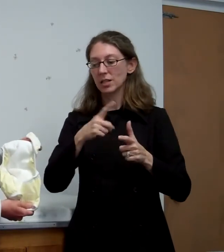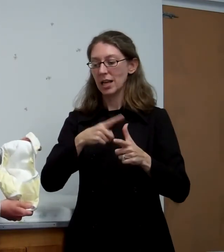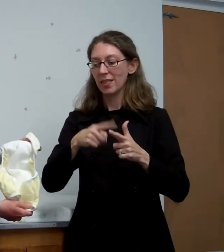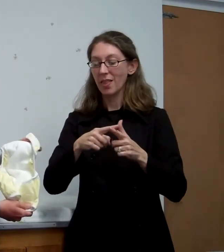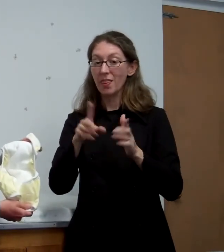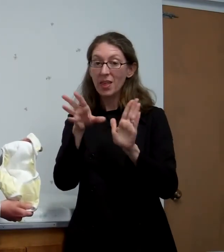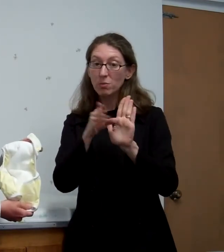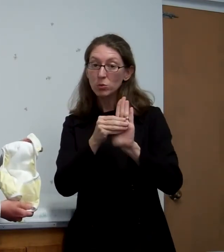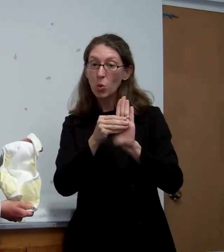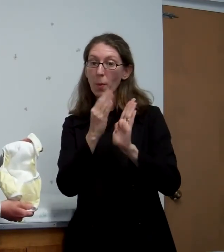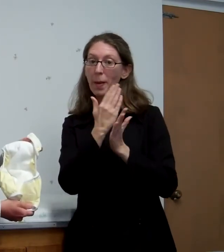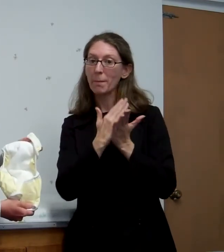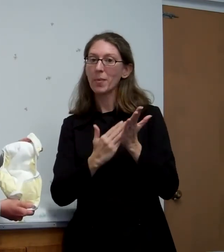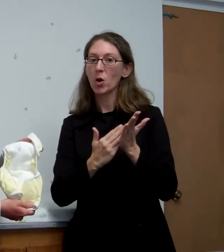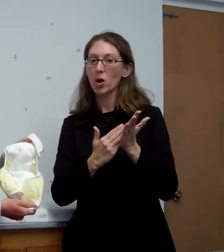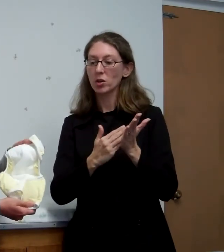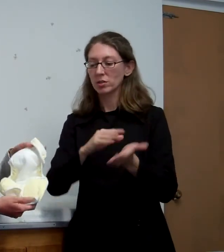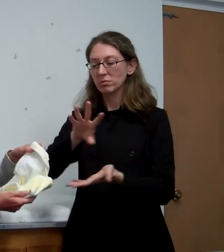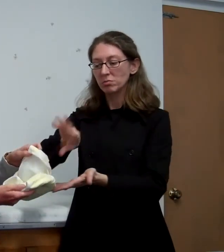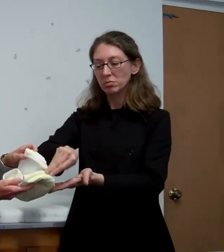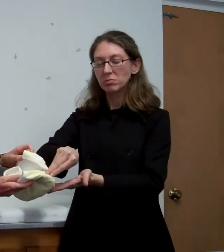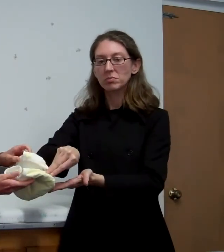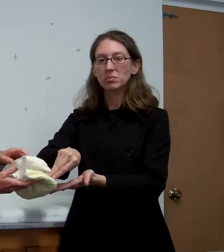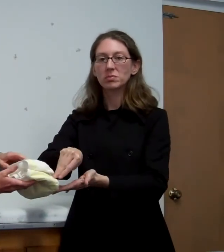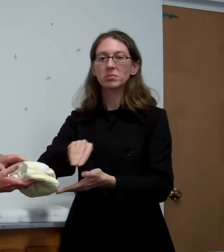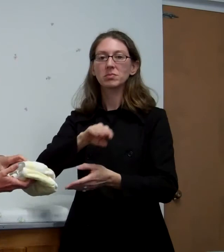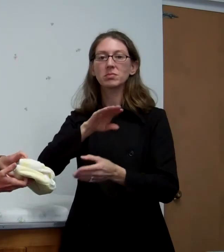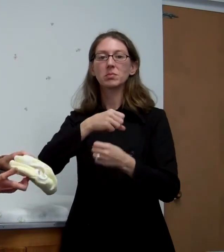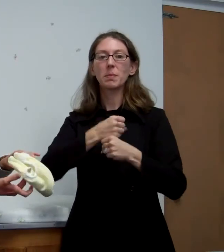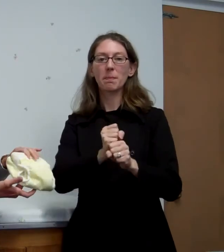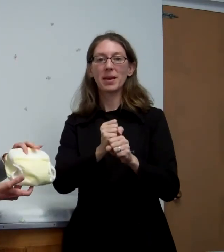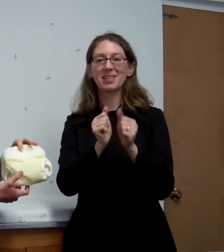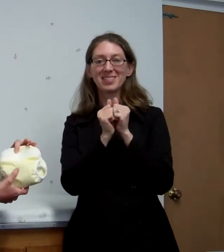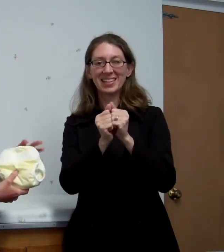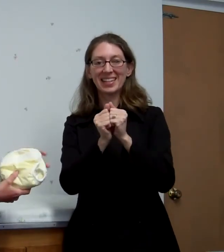with the absorbent layer sewn in.